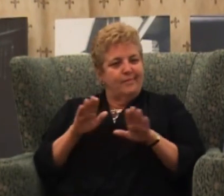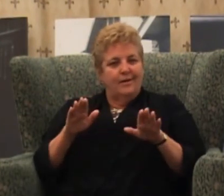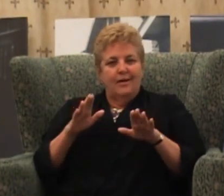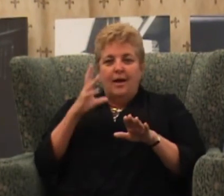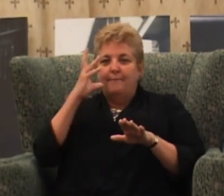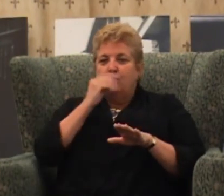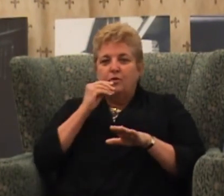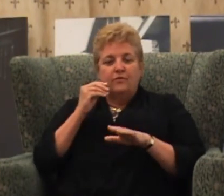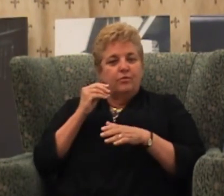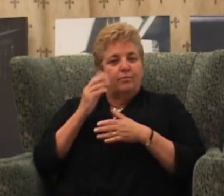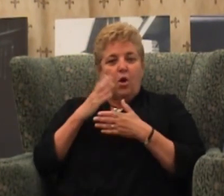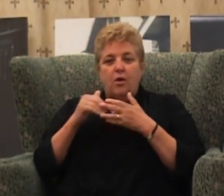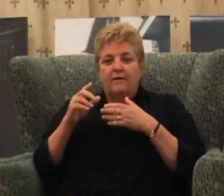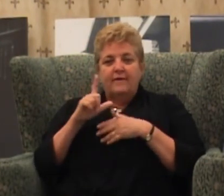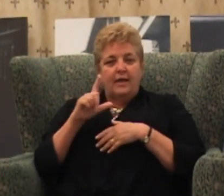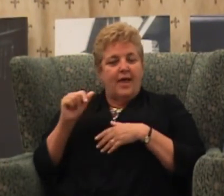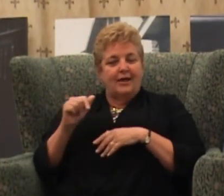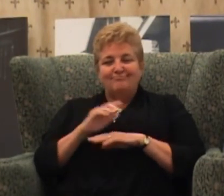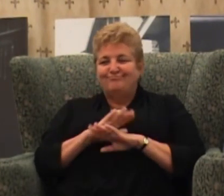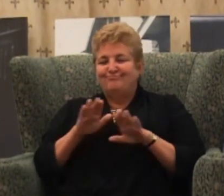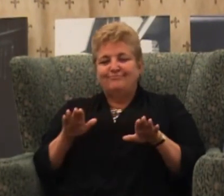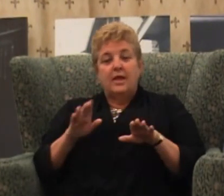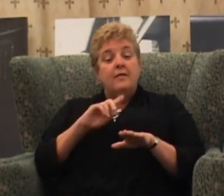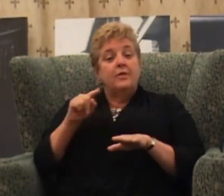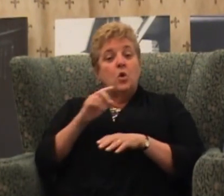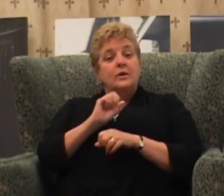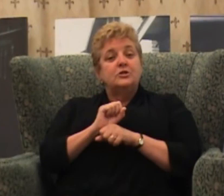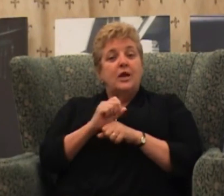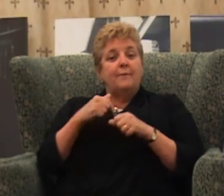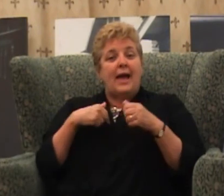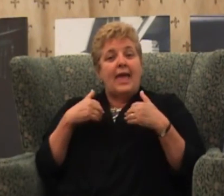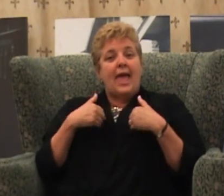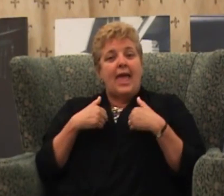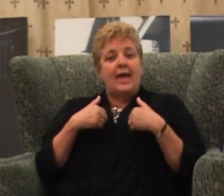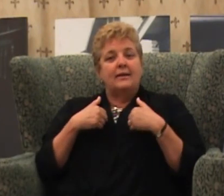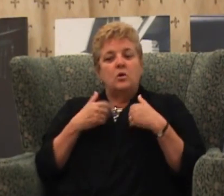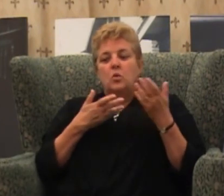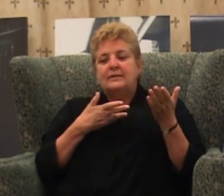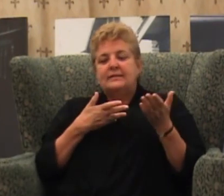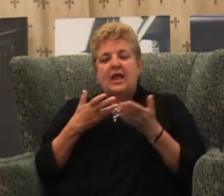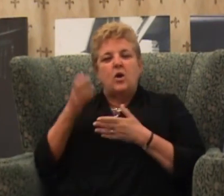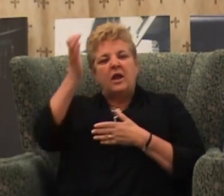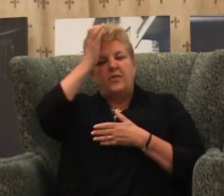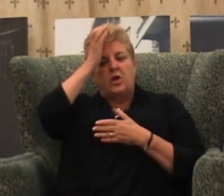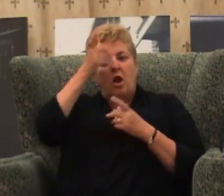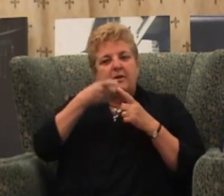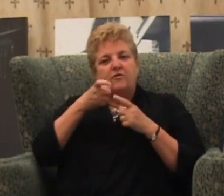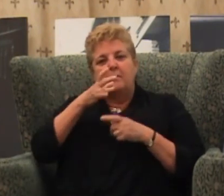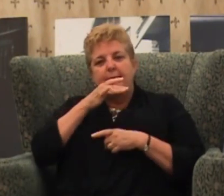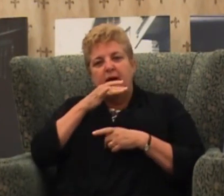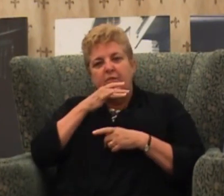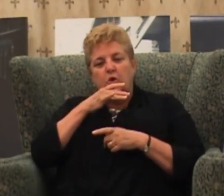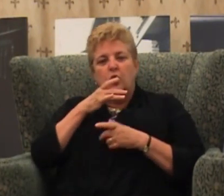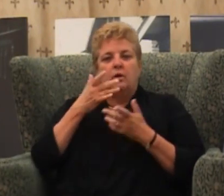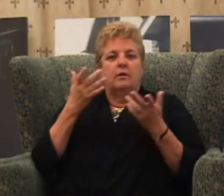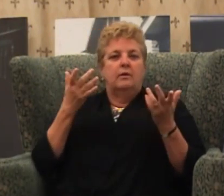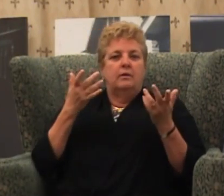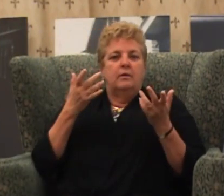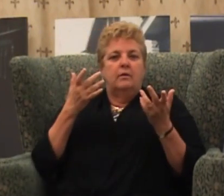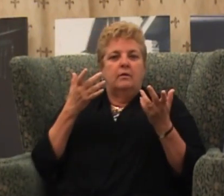Los Angeles. The only job I had was carrying out the trash and watering the lawn for a 21-year-old dope dealer